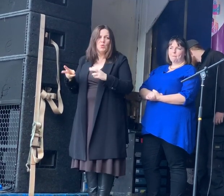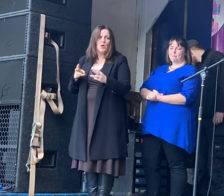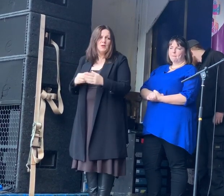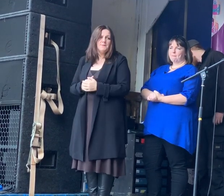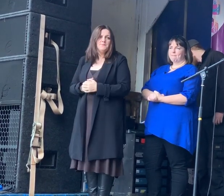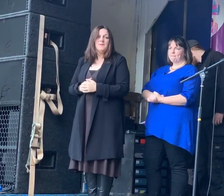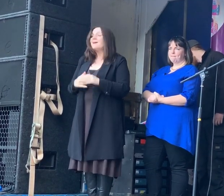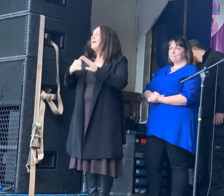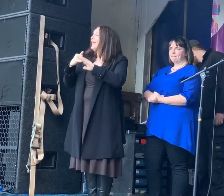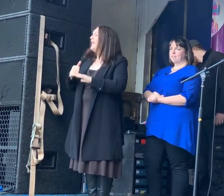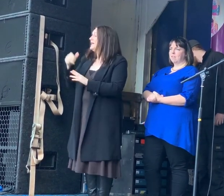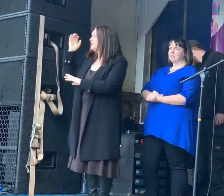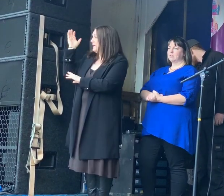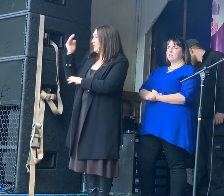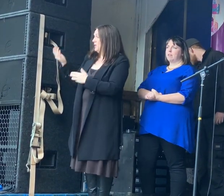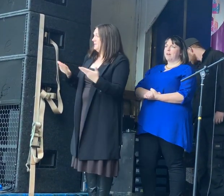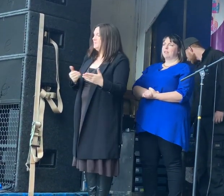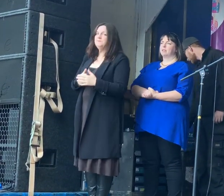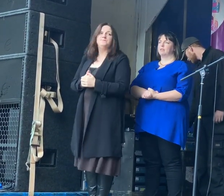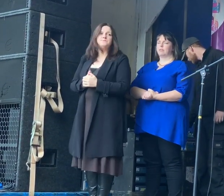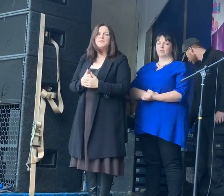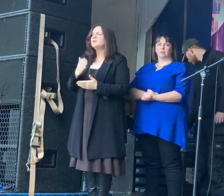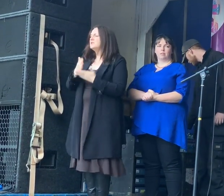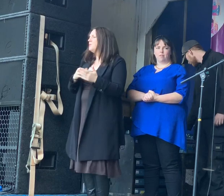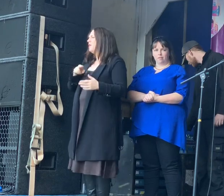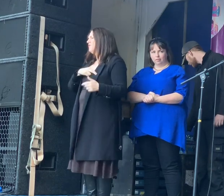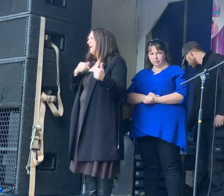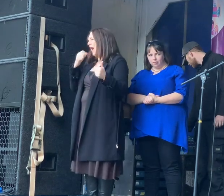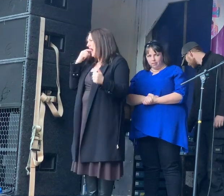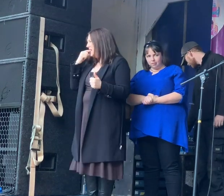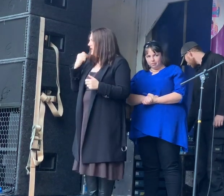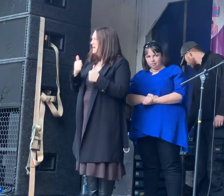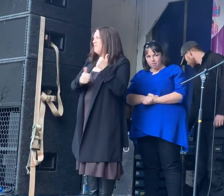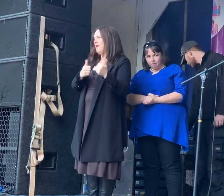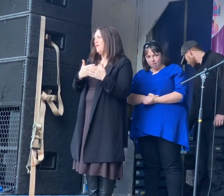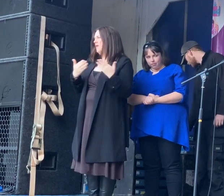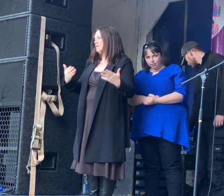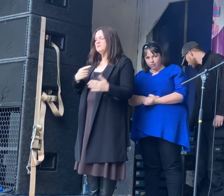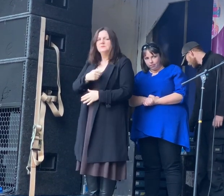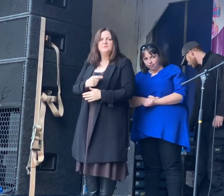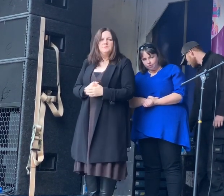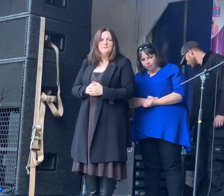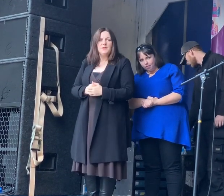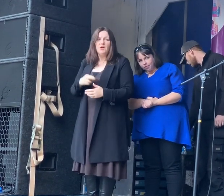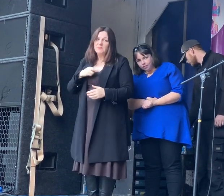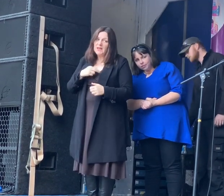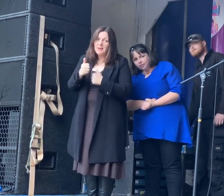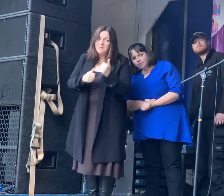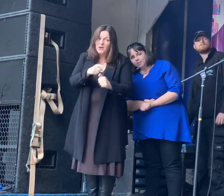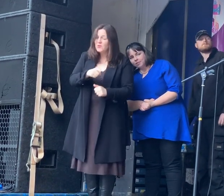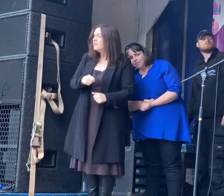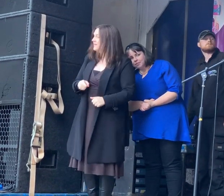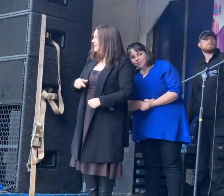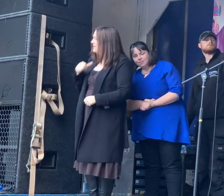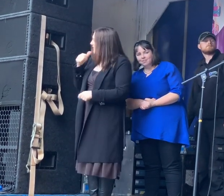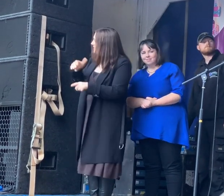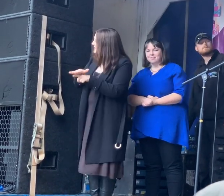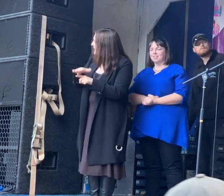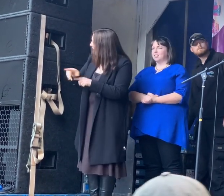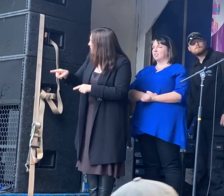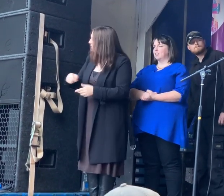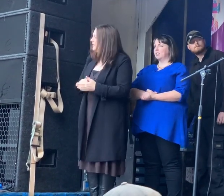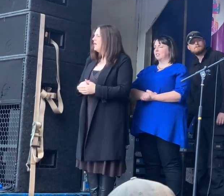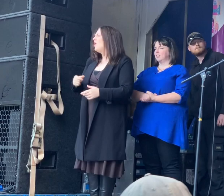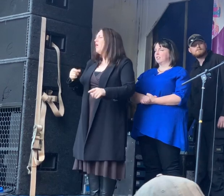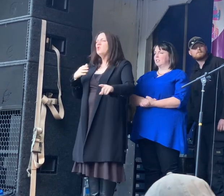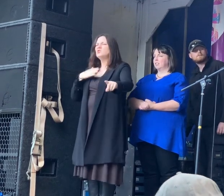But our last speaker is someone that I admire so much. And she's, yeah, I do admire you. I won't flag you off. No, not